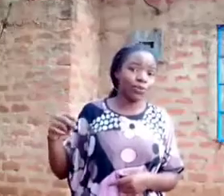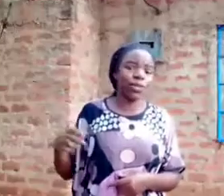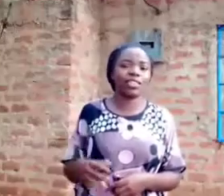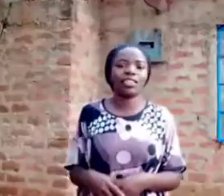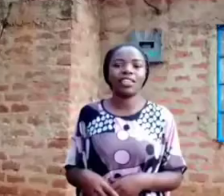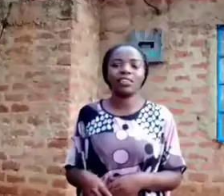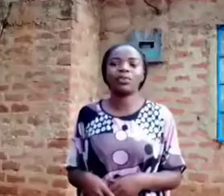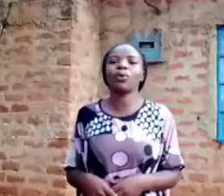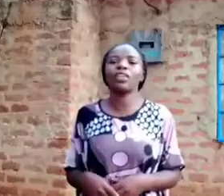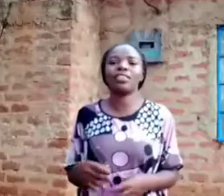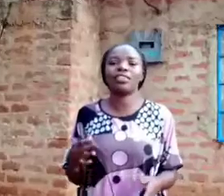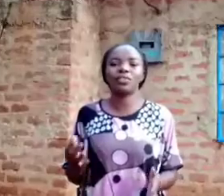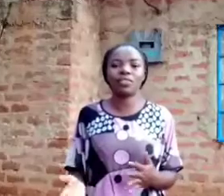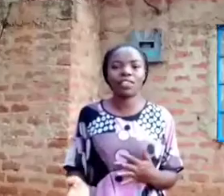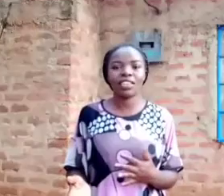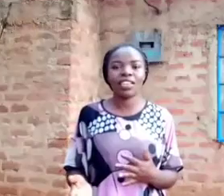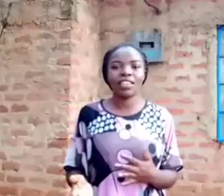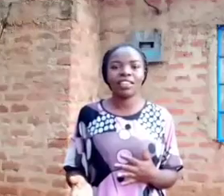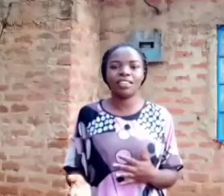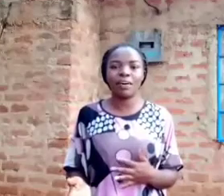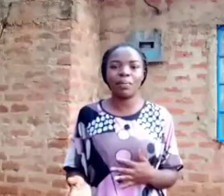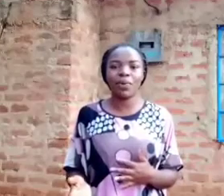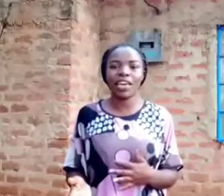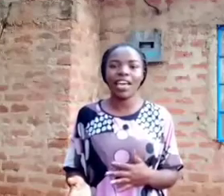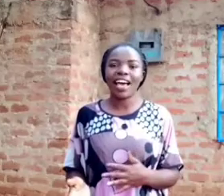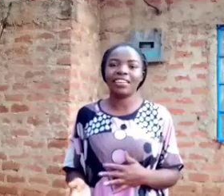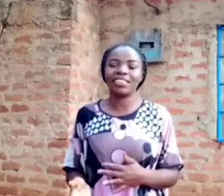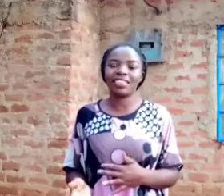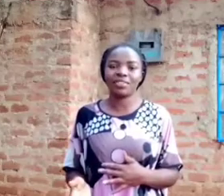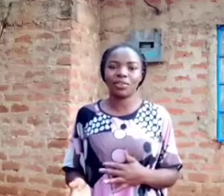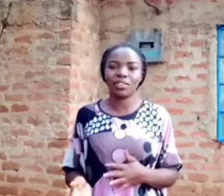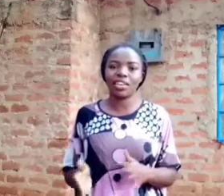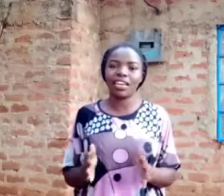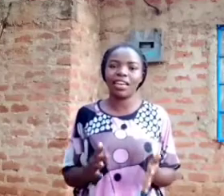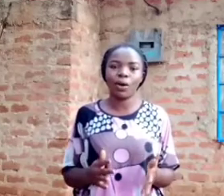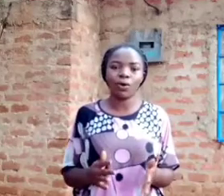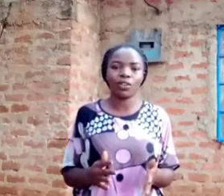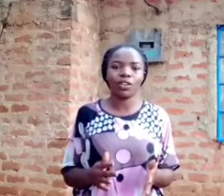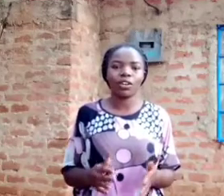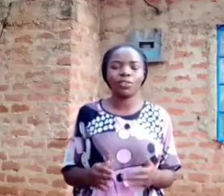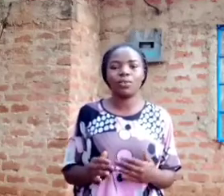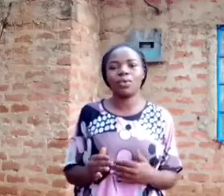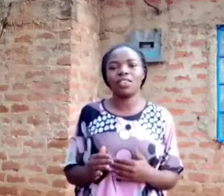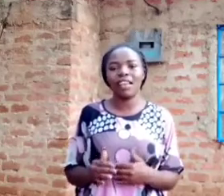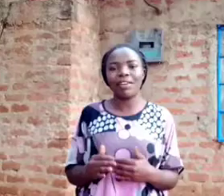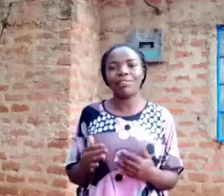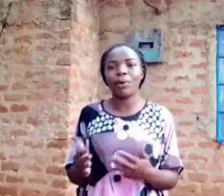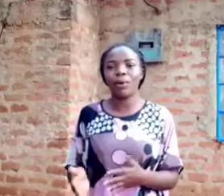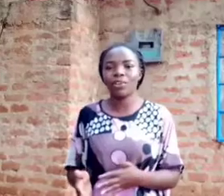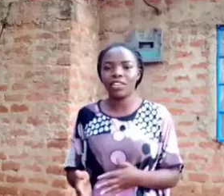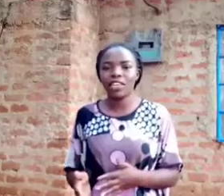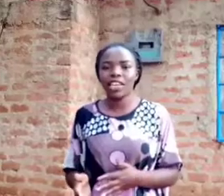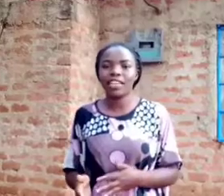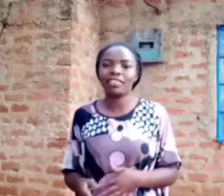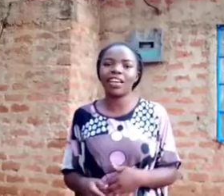sweat. So it is used the same way as it is used in hot. So the sign for hot and sign